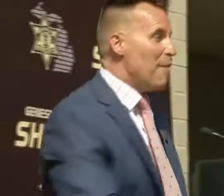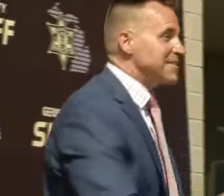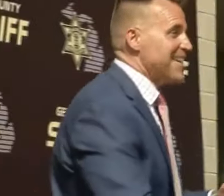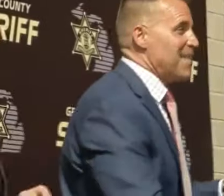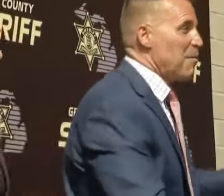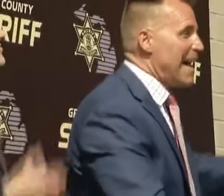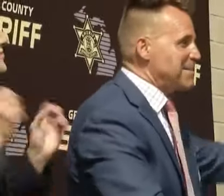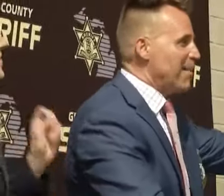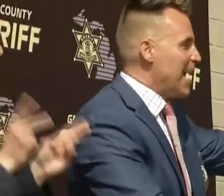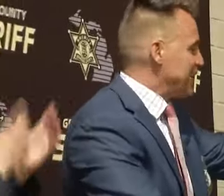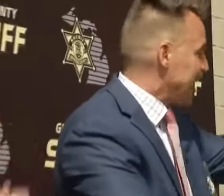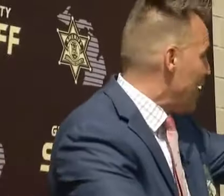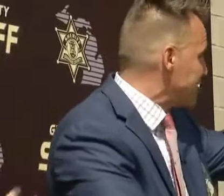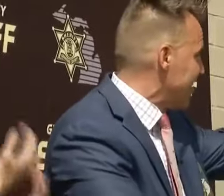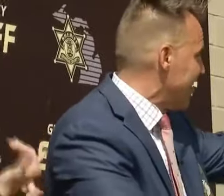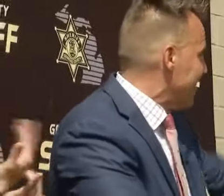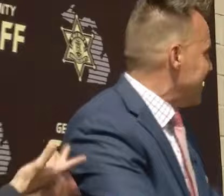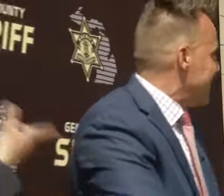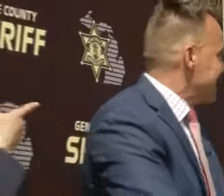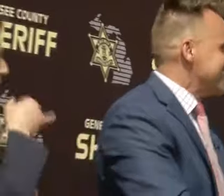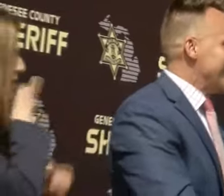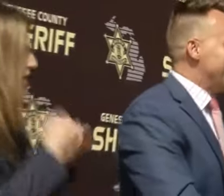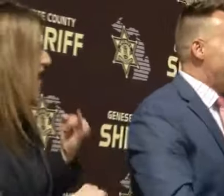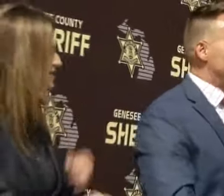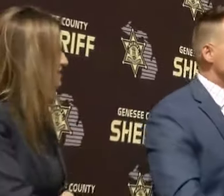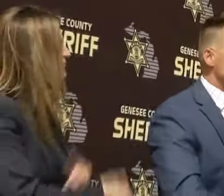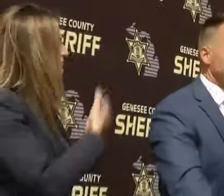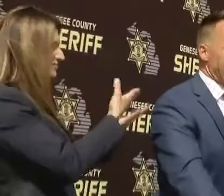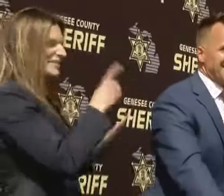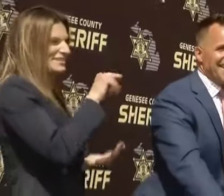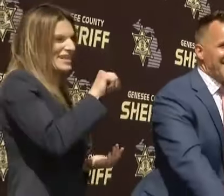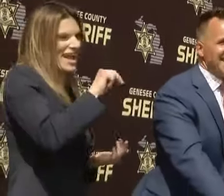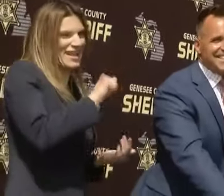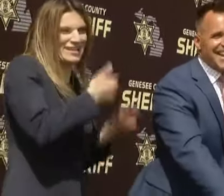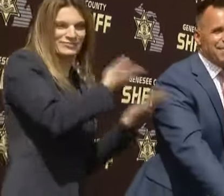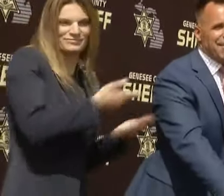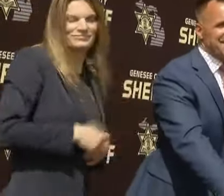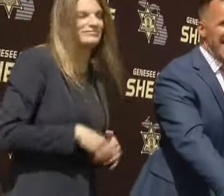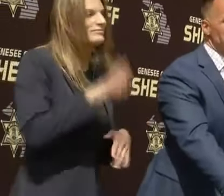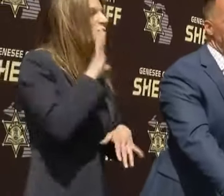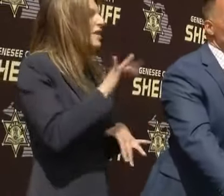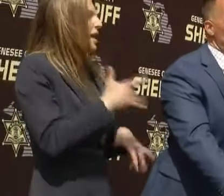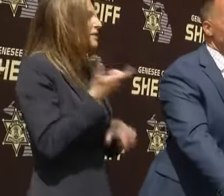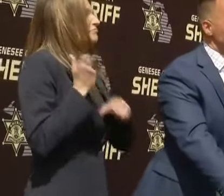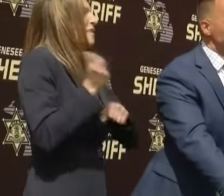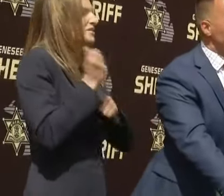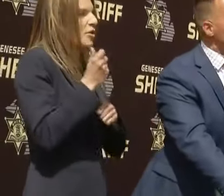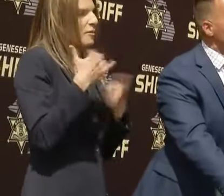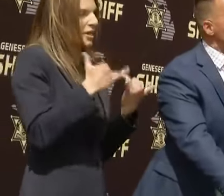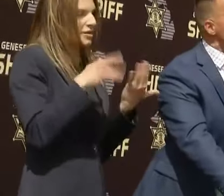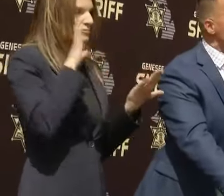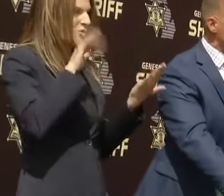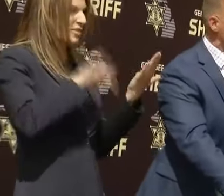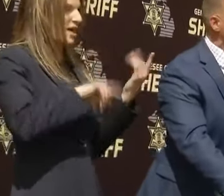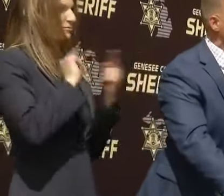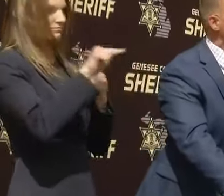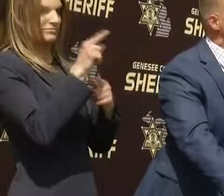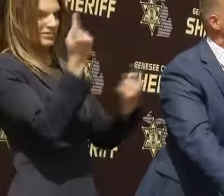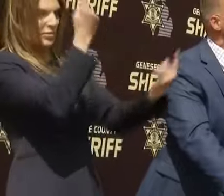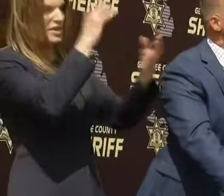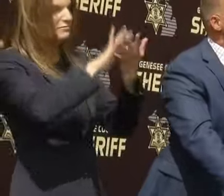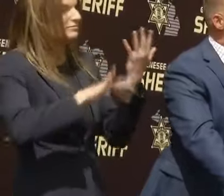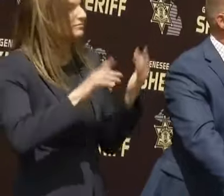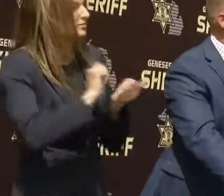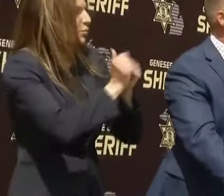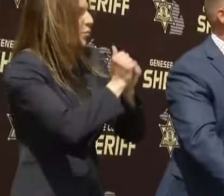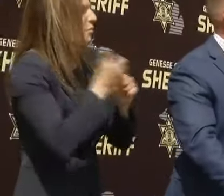All right, we're almost done. We're about to bring up the closer, David Nessel. Just like in the ninth inning, when you're down by the one, it's a full count, you want the best